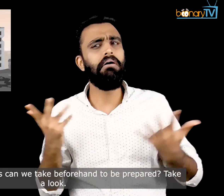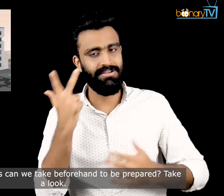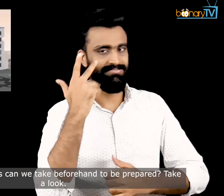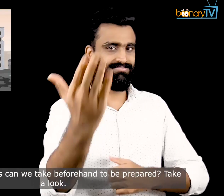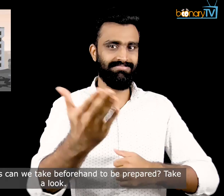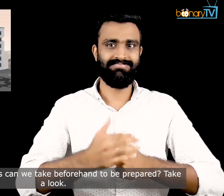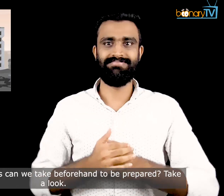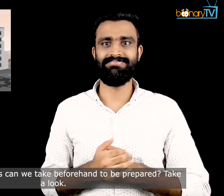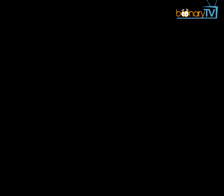prepared? Take a look.